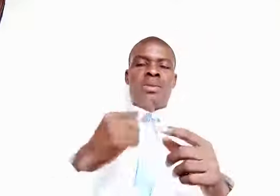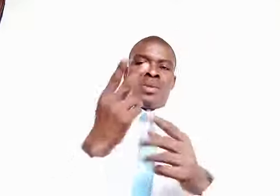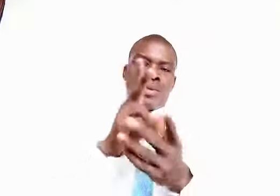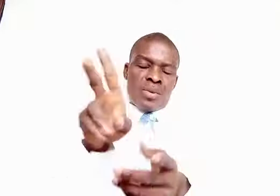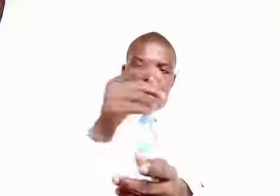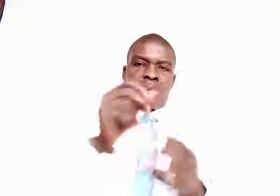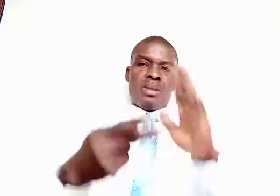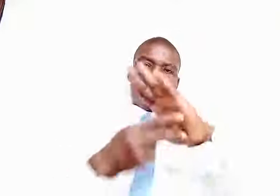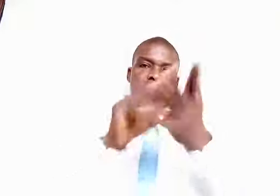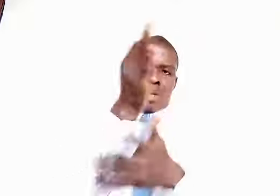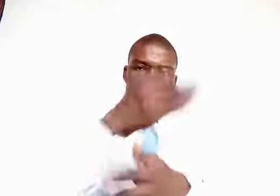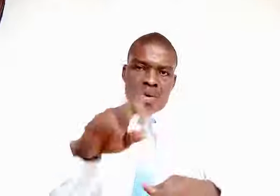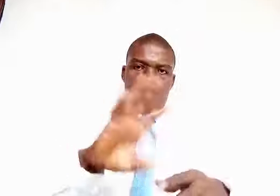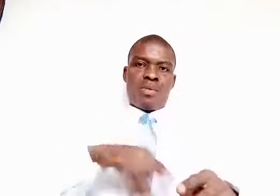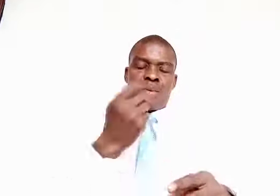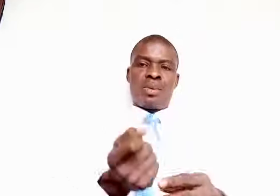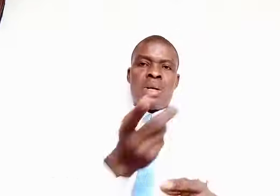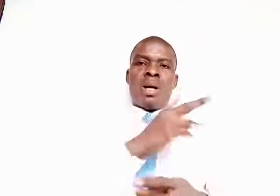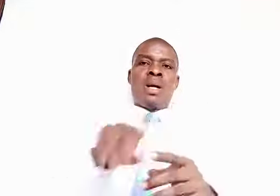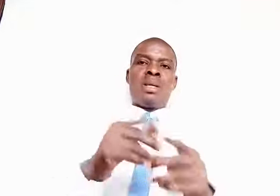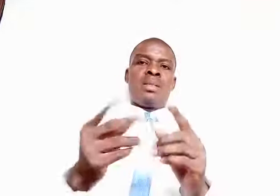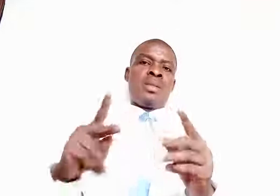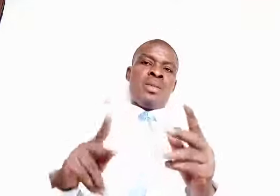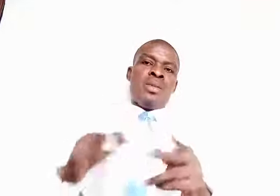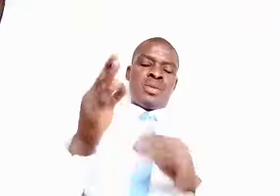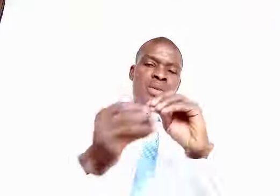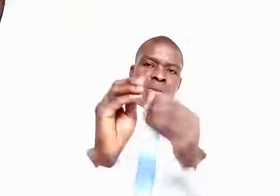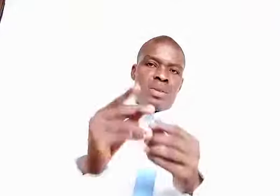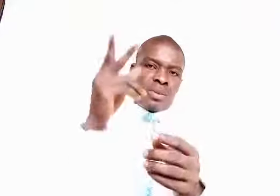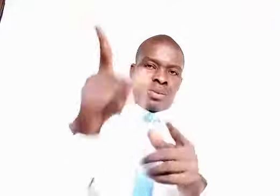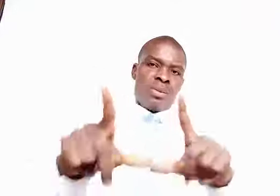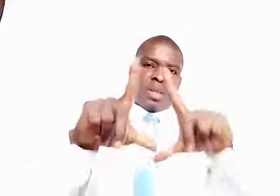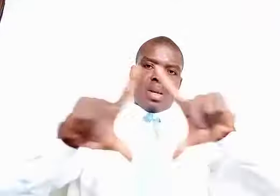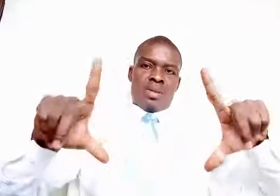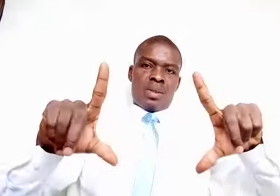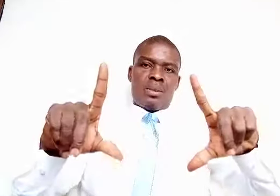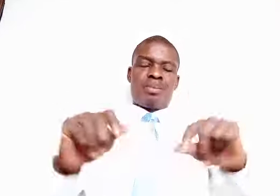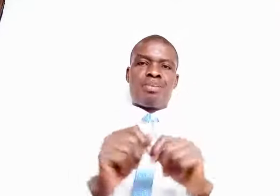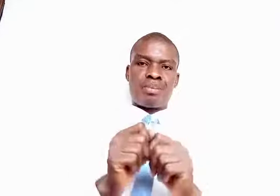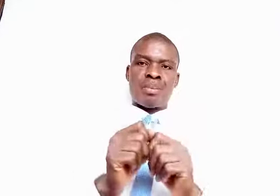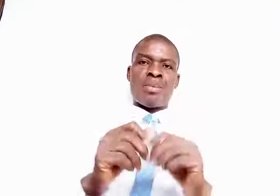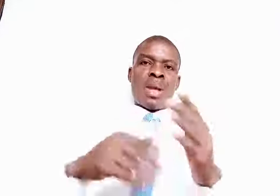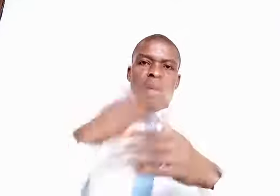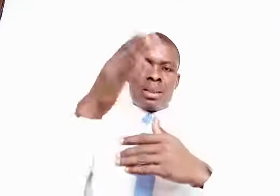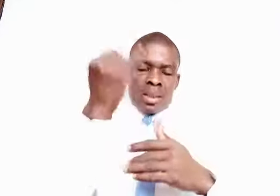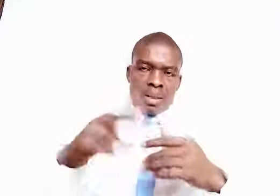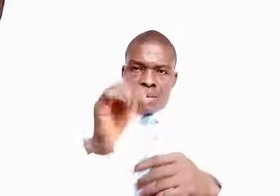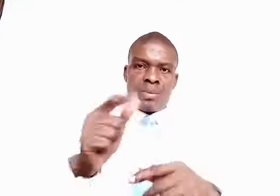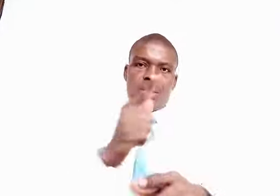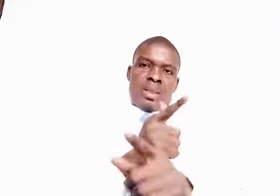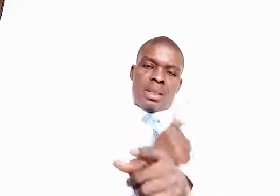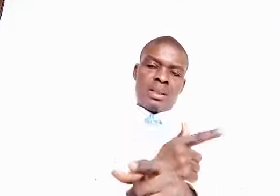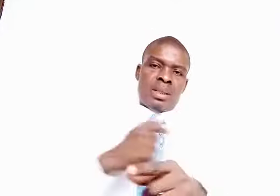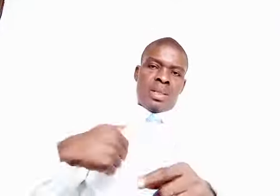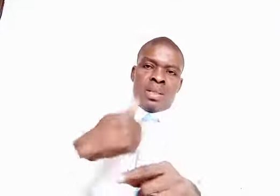of poetry and figurative language, which is one of the features of poetry. By the end of this lesson, students should be